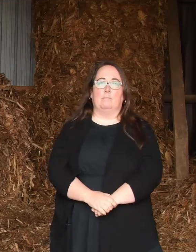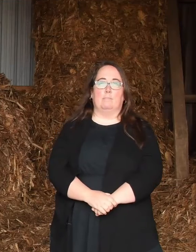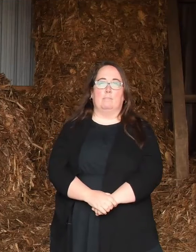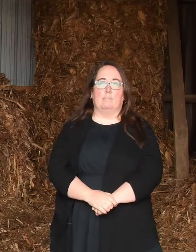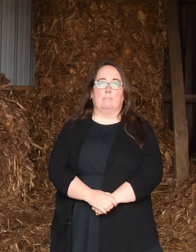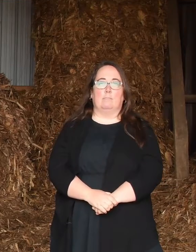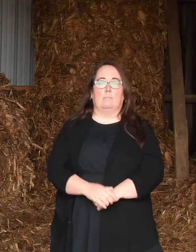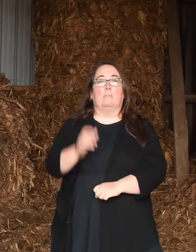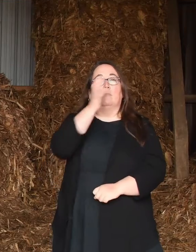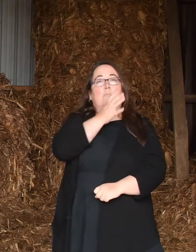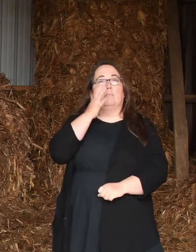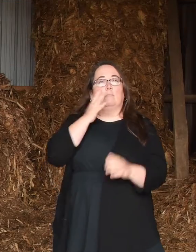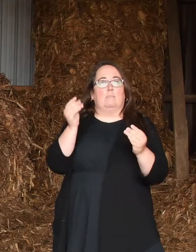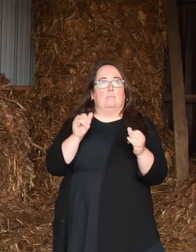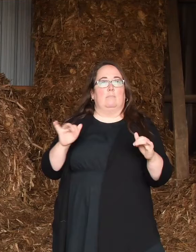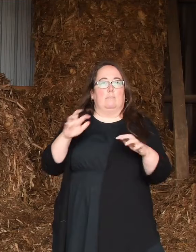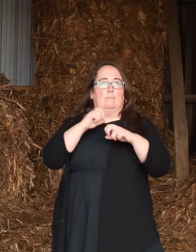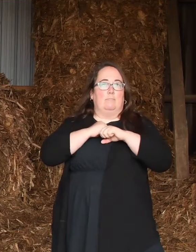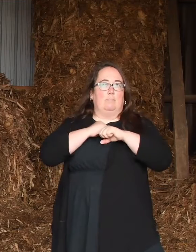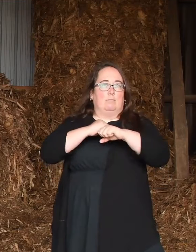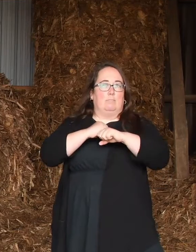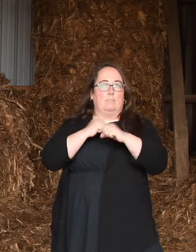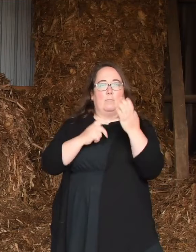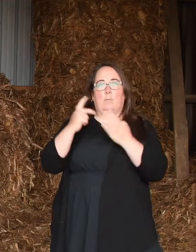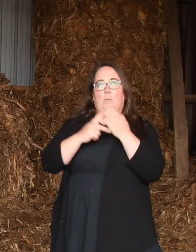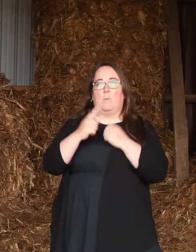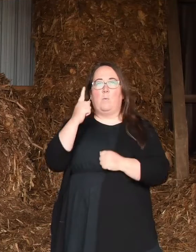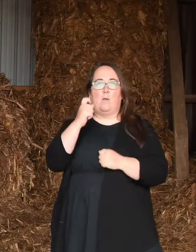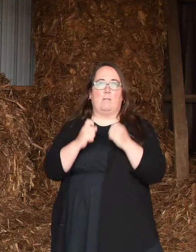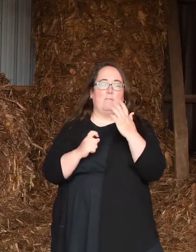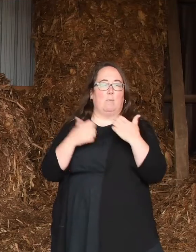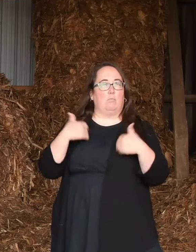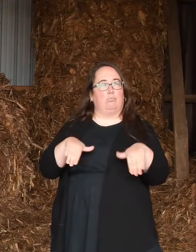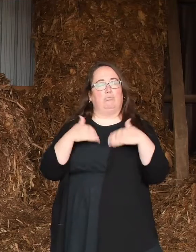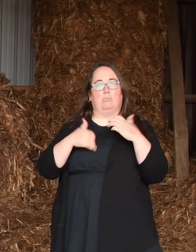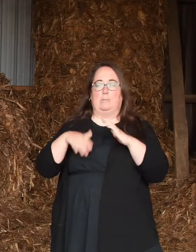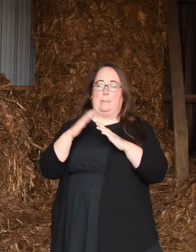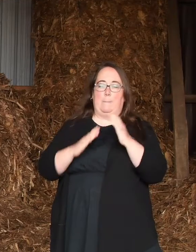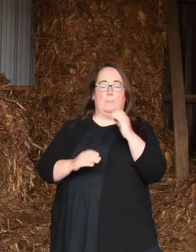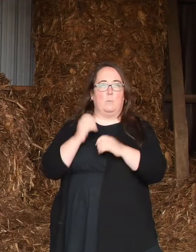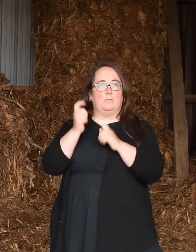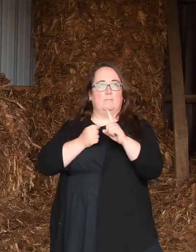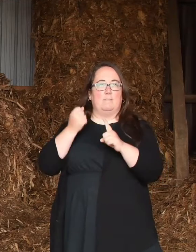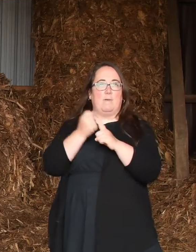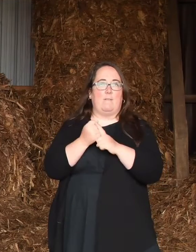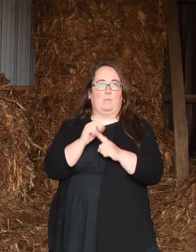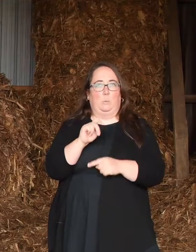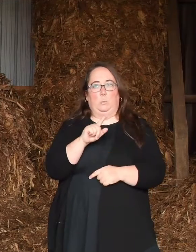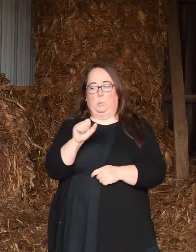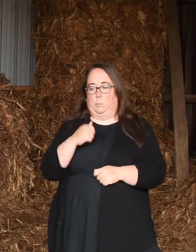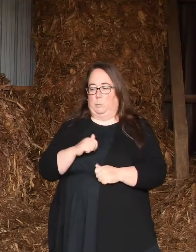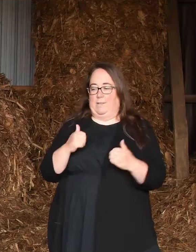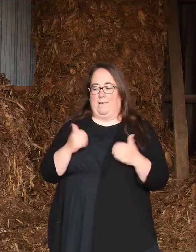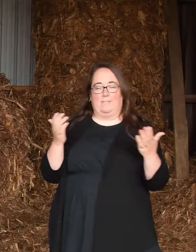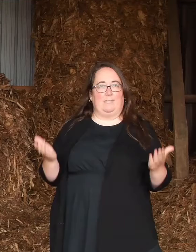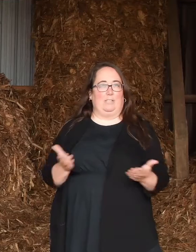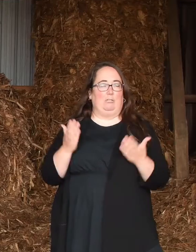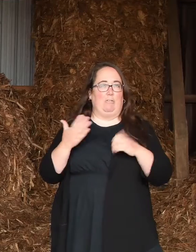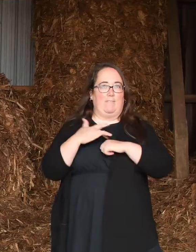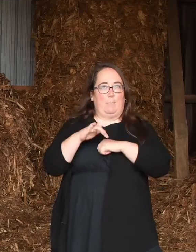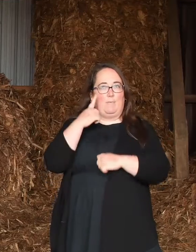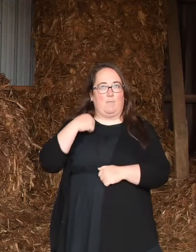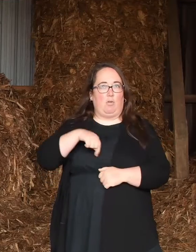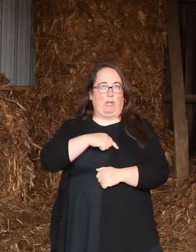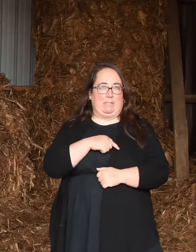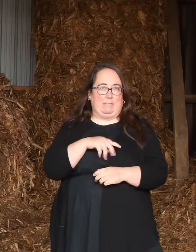Our agricultural land preservation program is one of the most impactful tools we have as a county to